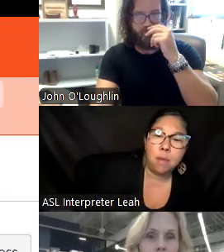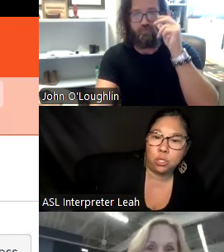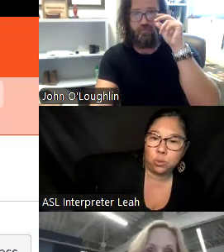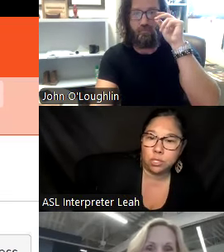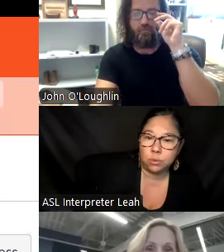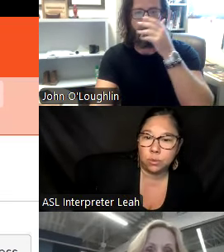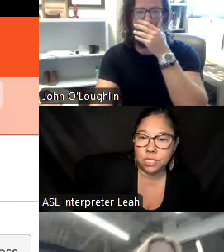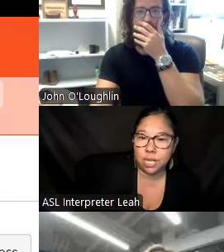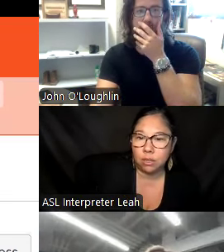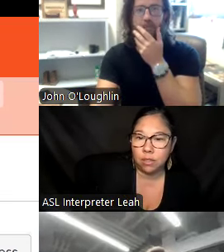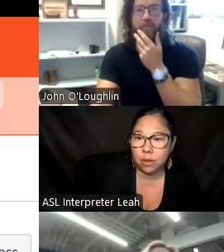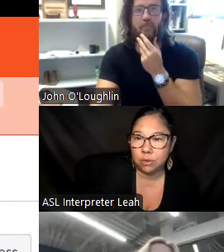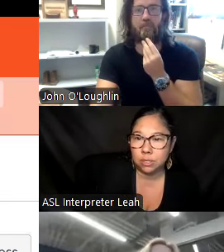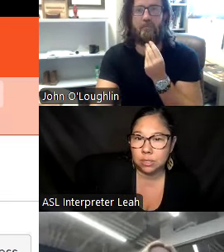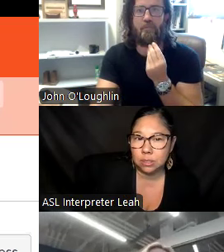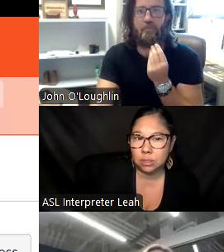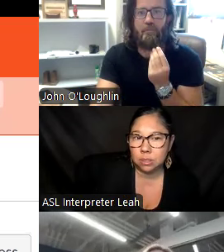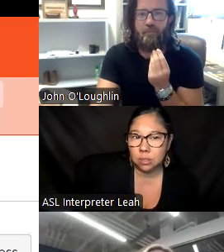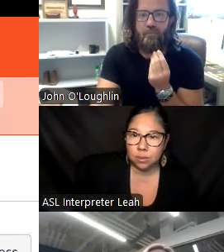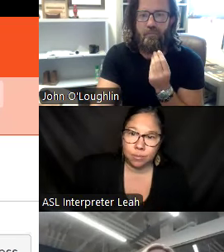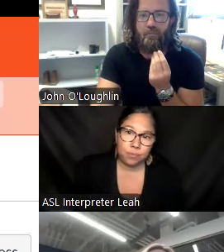the modules, we'll go take a look at those.